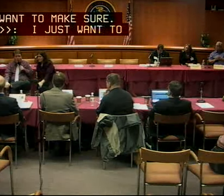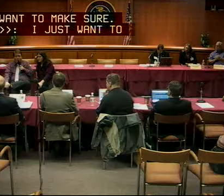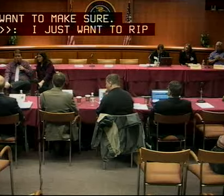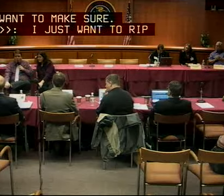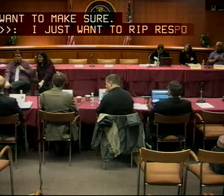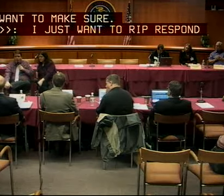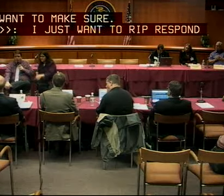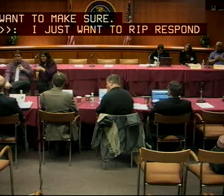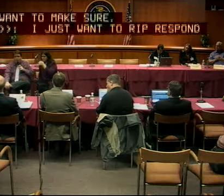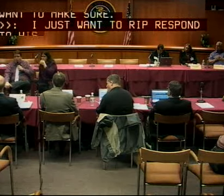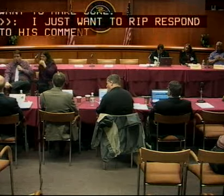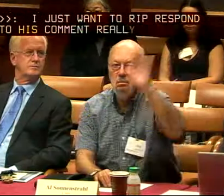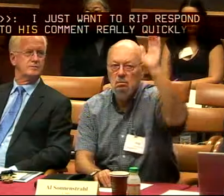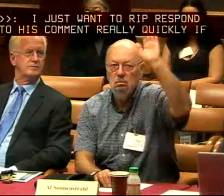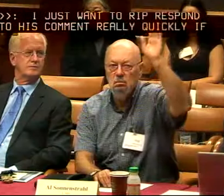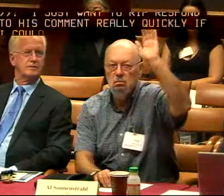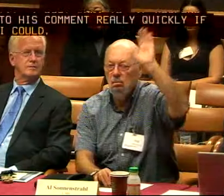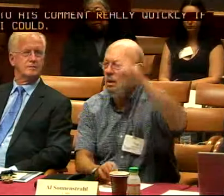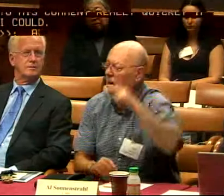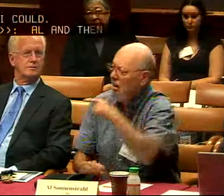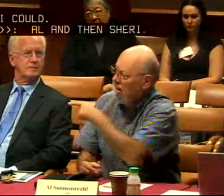Okay. Thank you. I appreciate that.